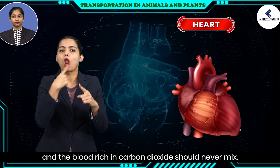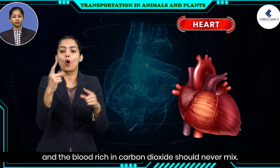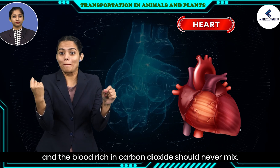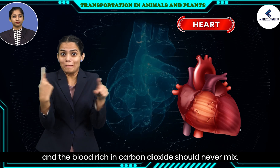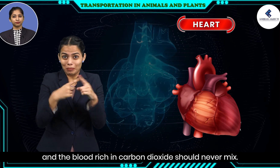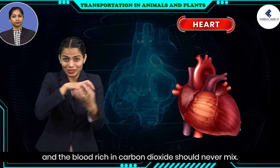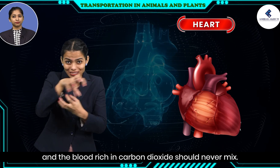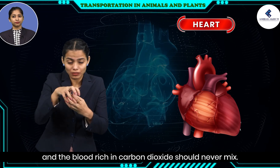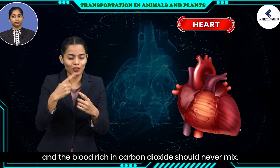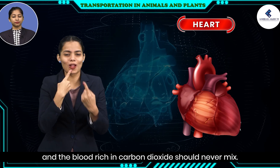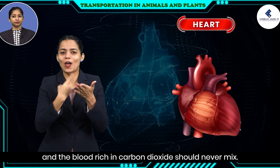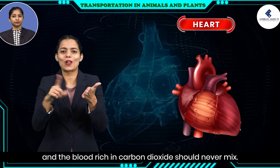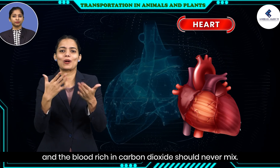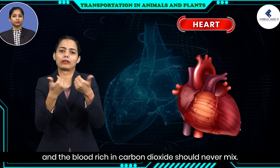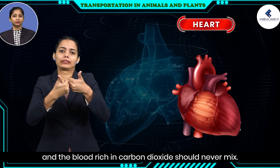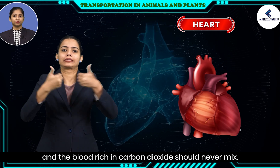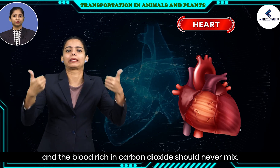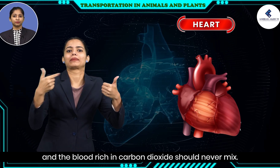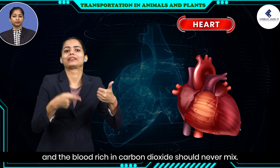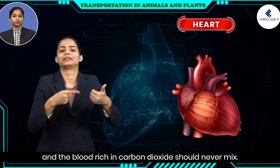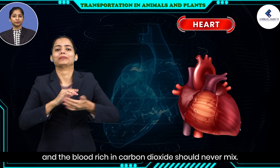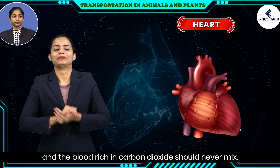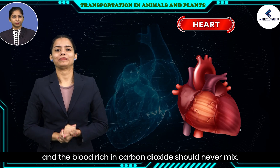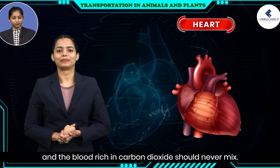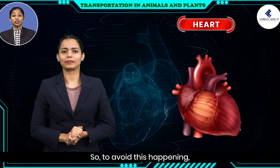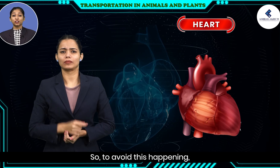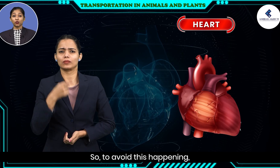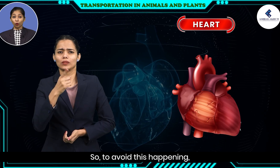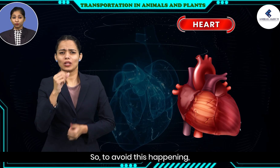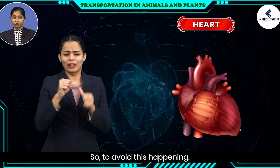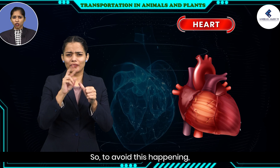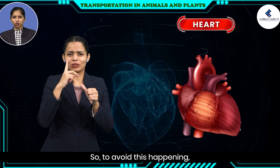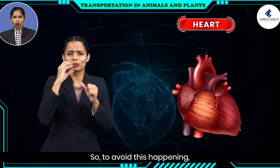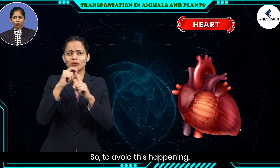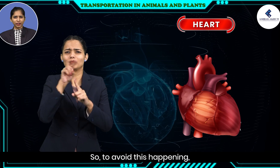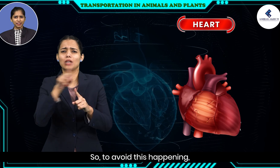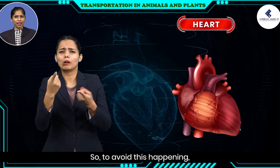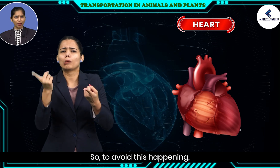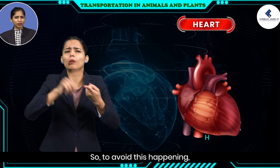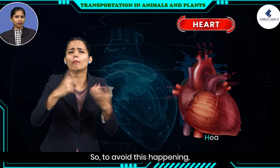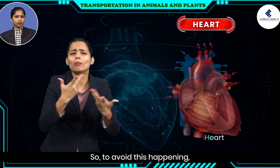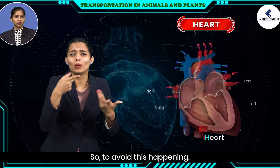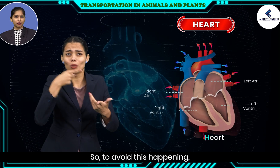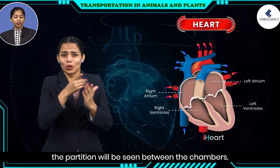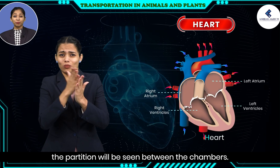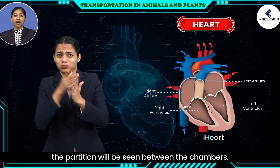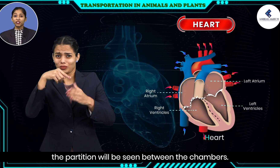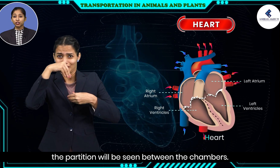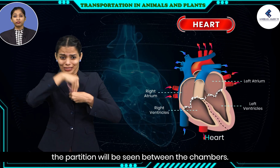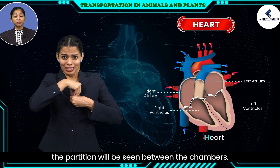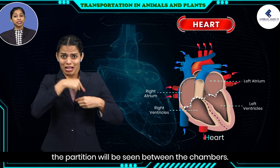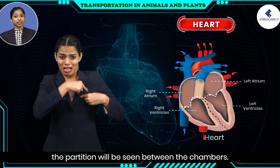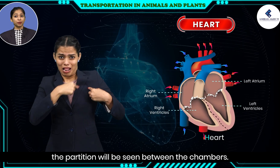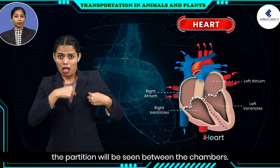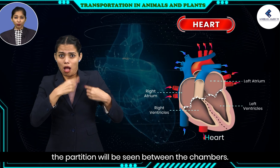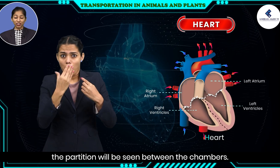So, To avoid this happening, the partition